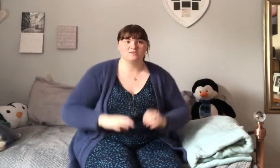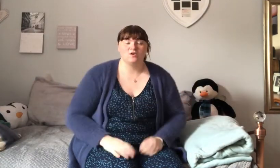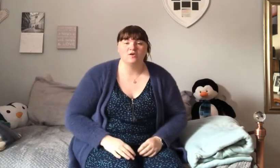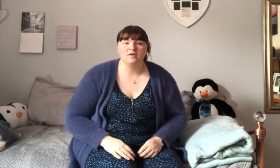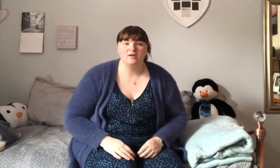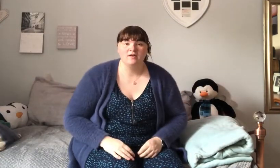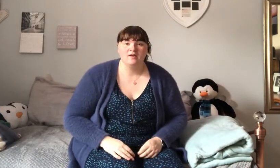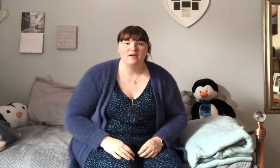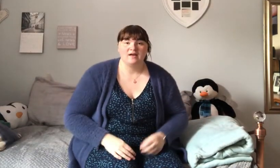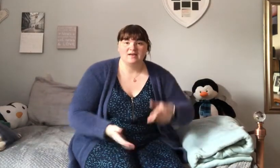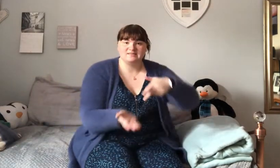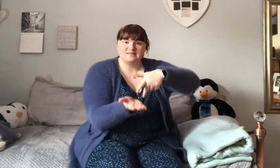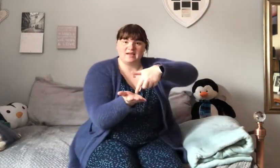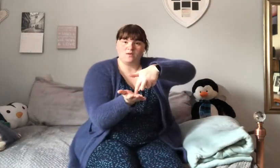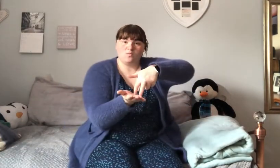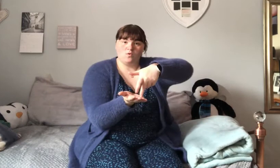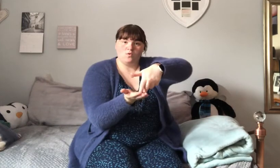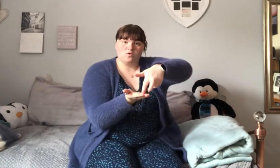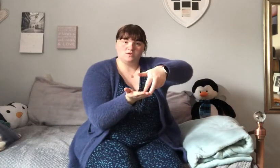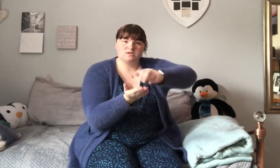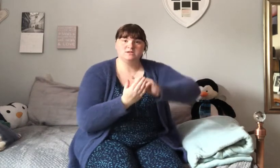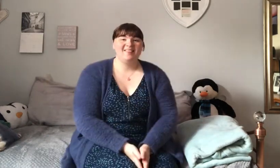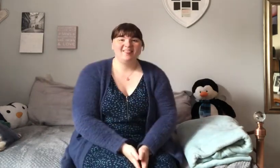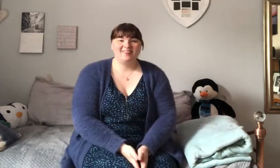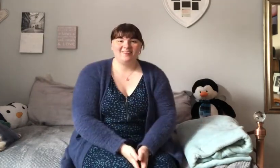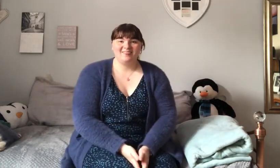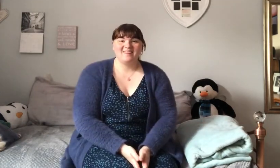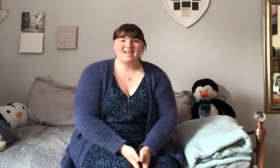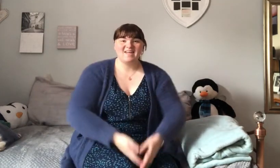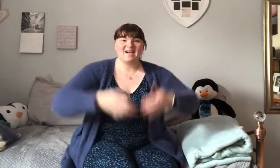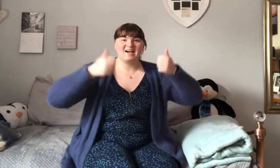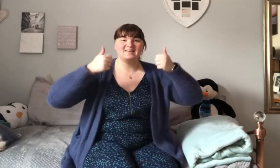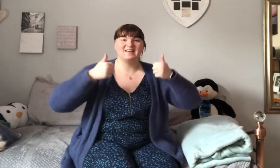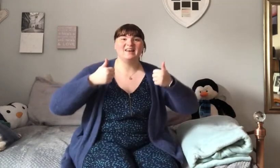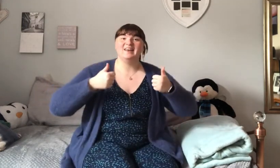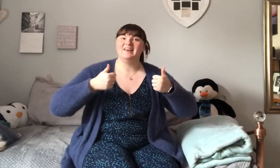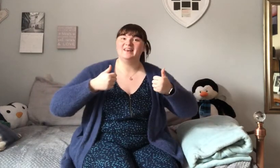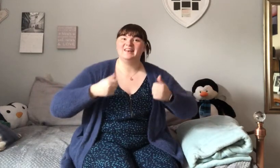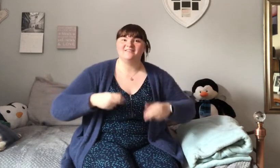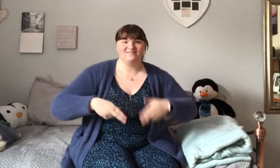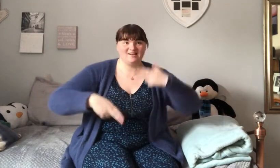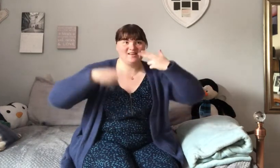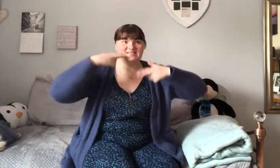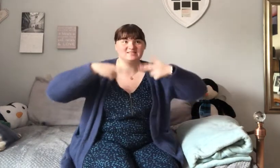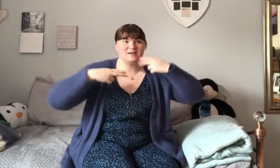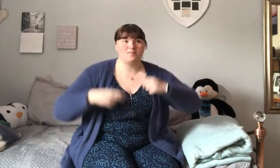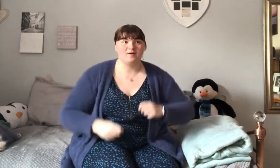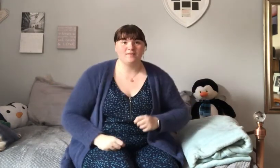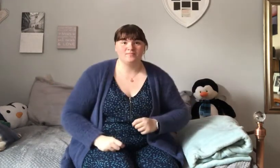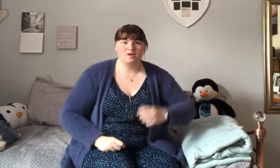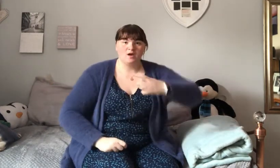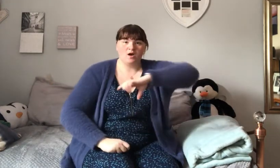on. As they walked, they had a lovely supper